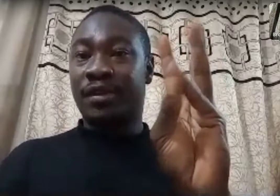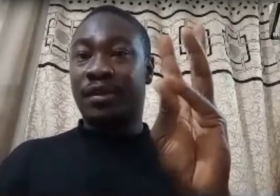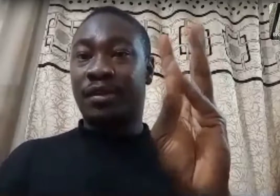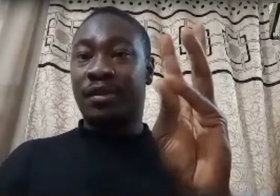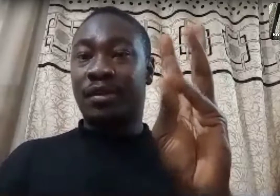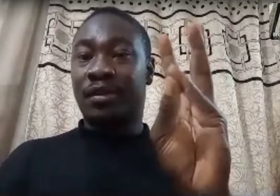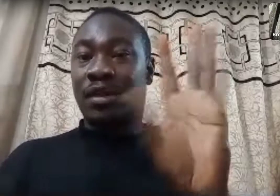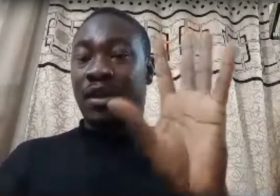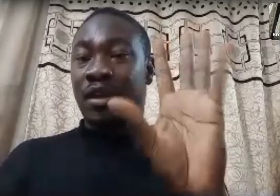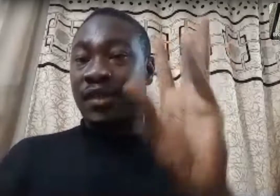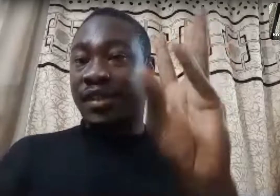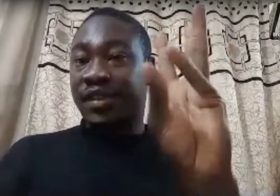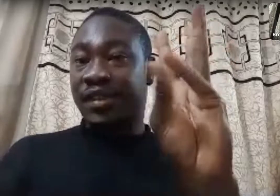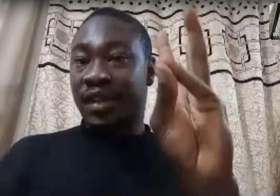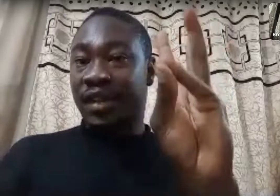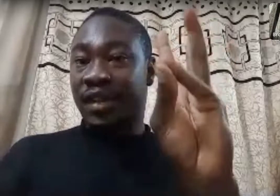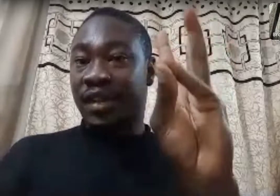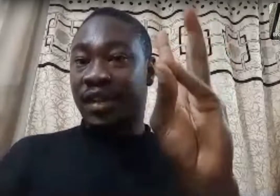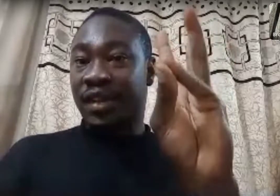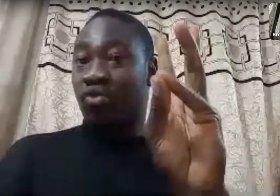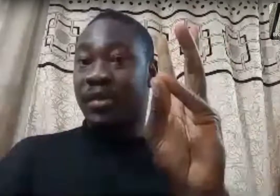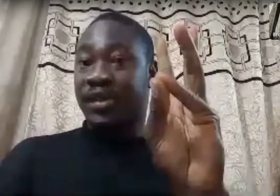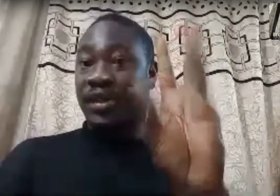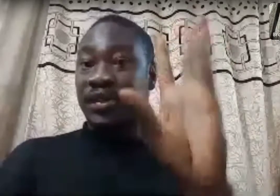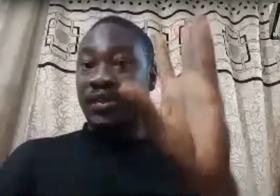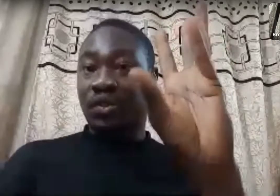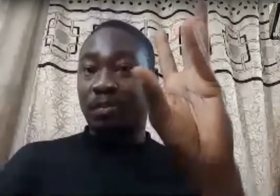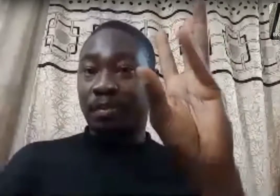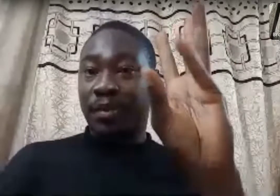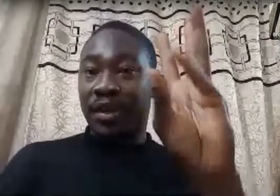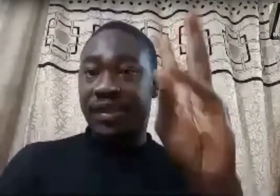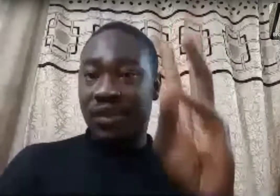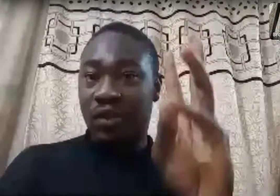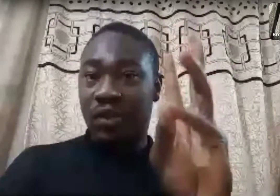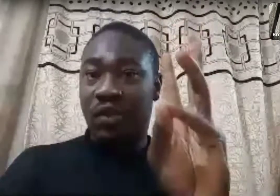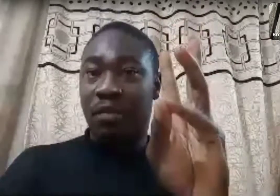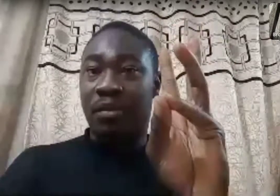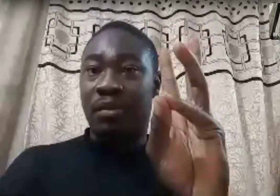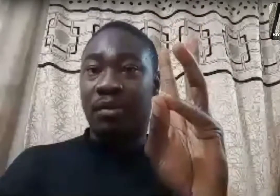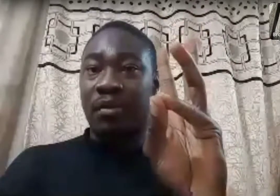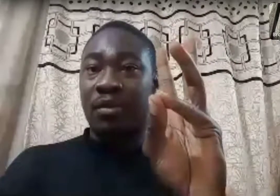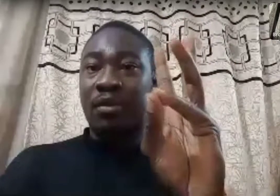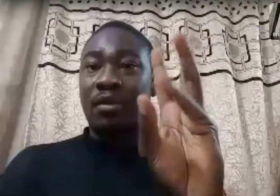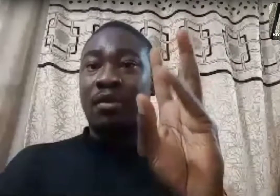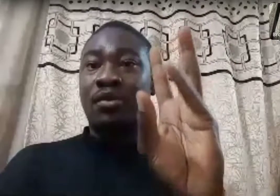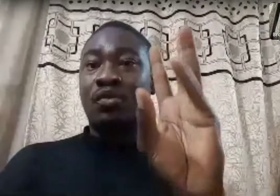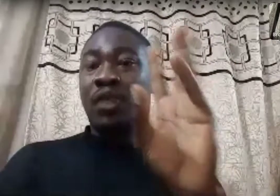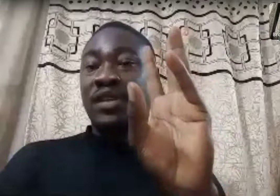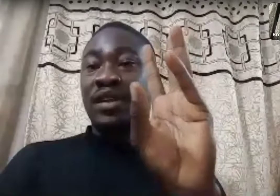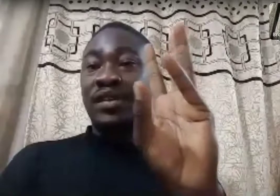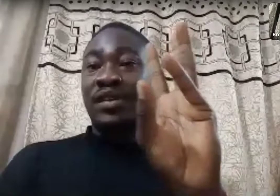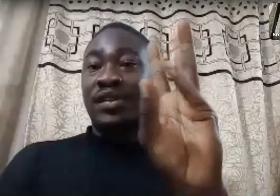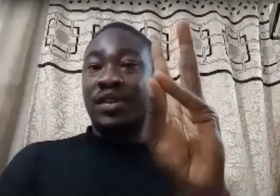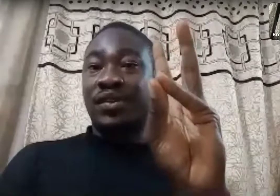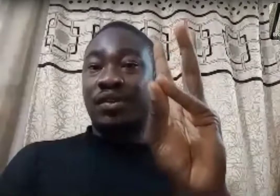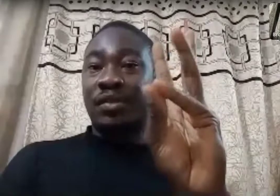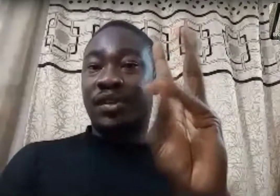is 6, you don't rub the 6. Just place it on the thumb. So why signing 16? Some decide to do it this way.